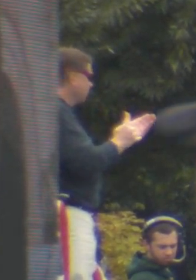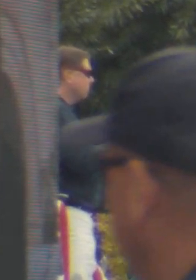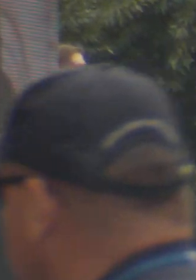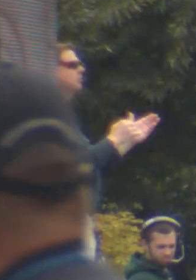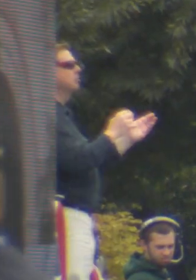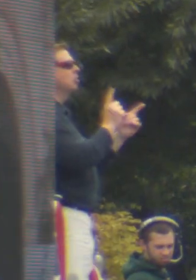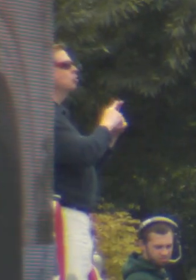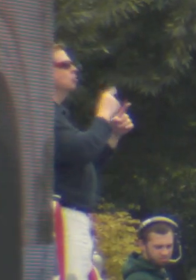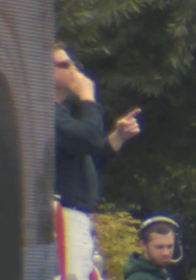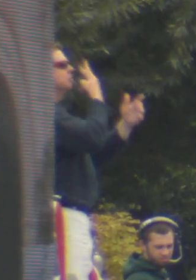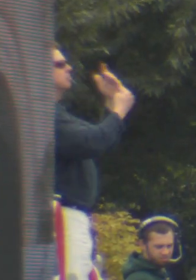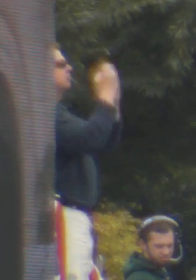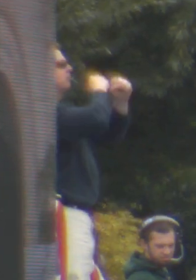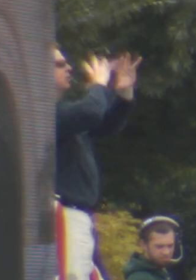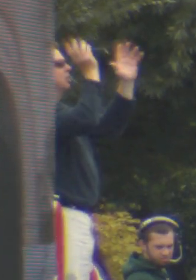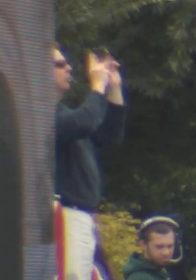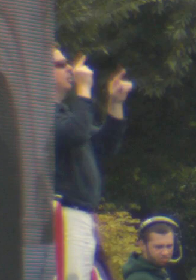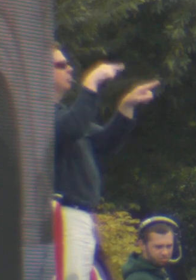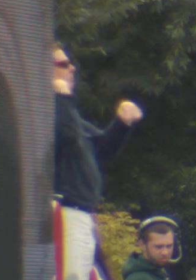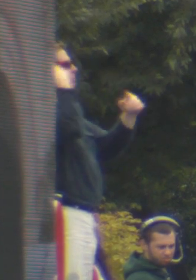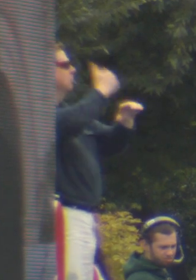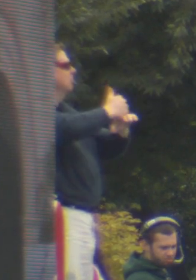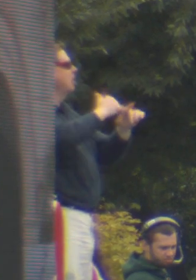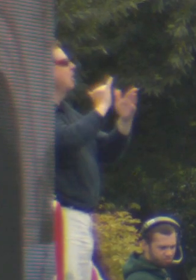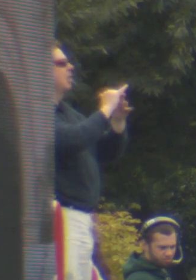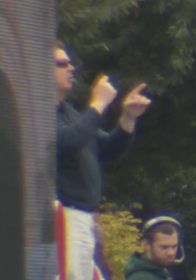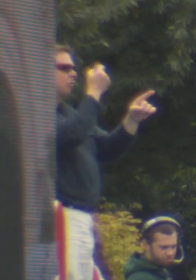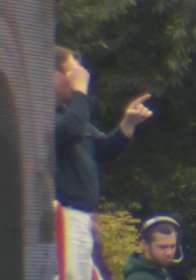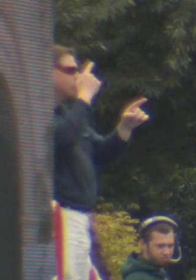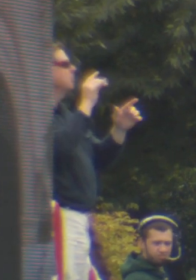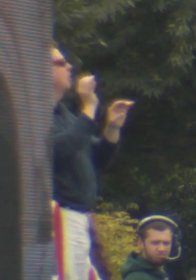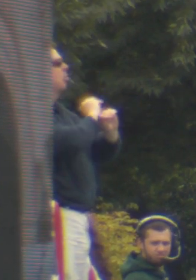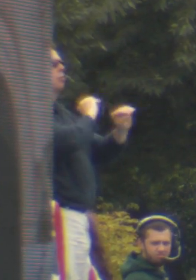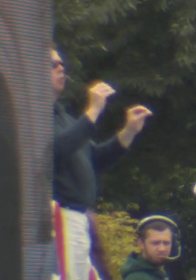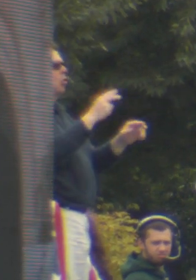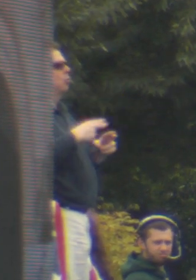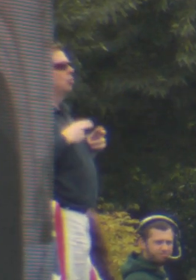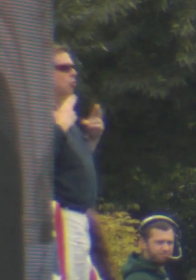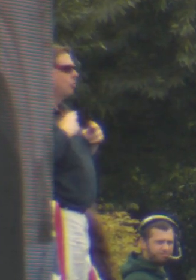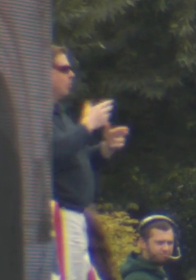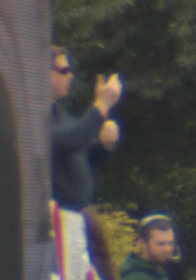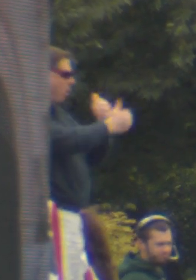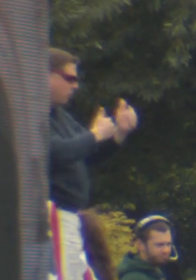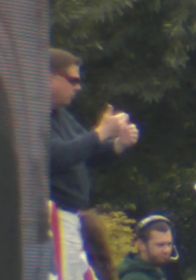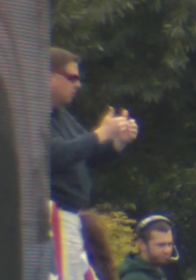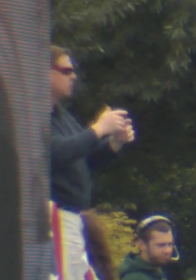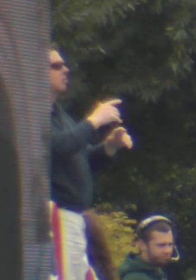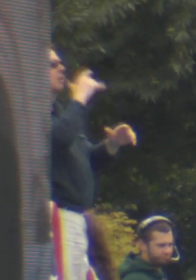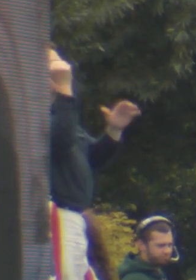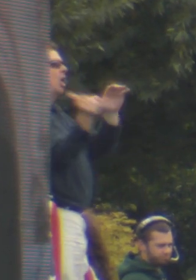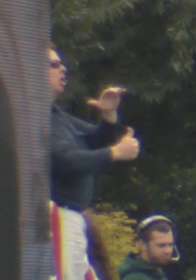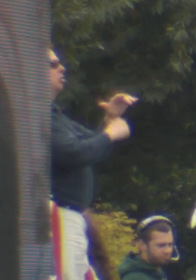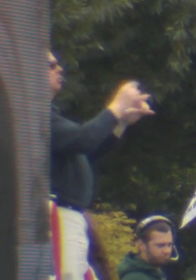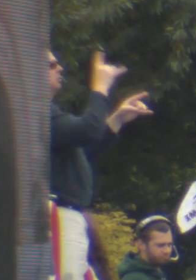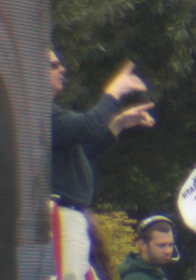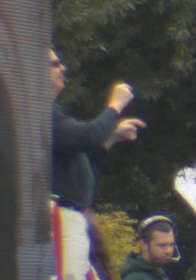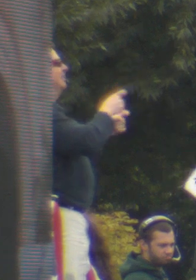the visionaries who understood that there can be no human progress under tyranny.